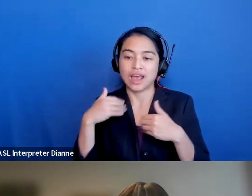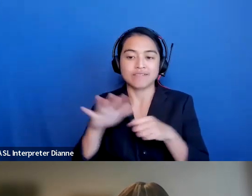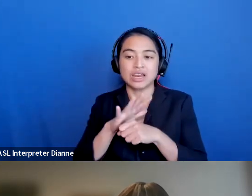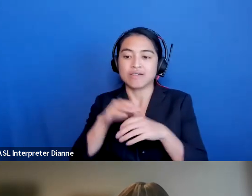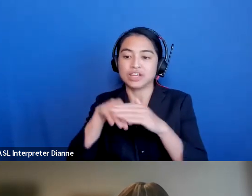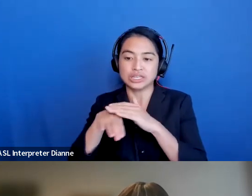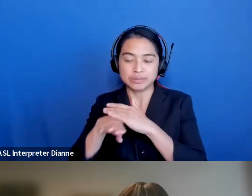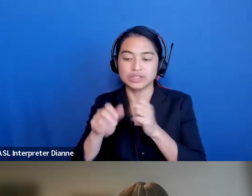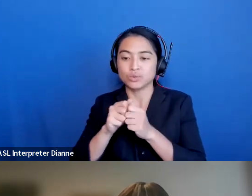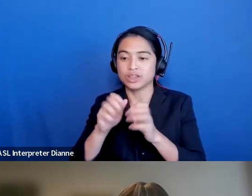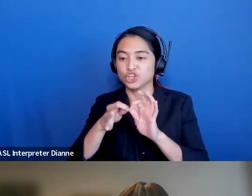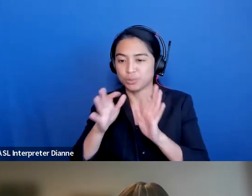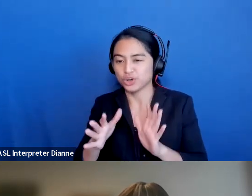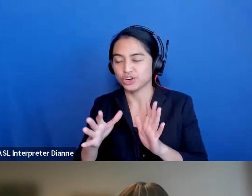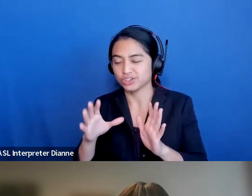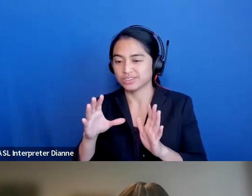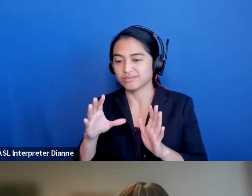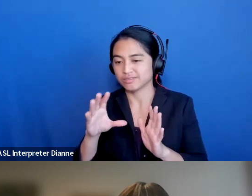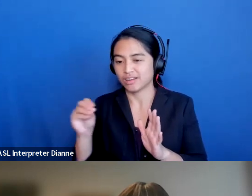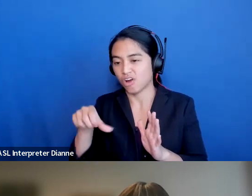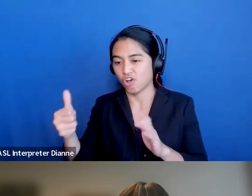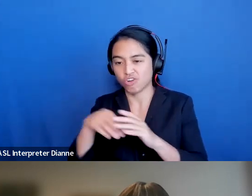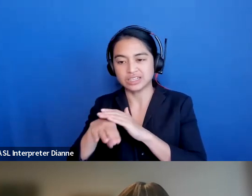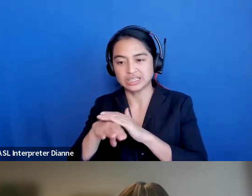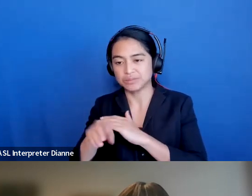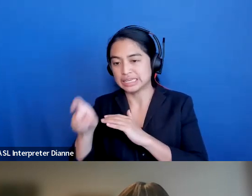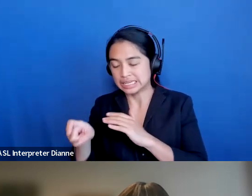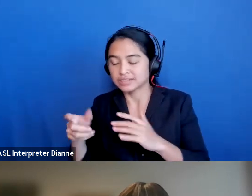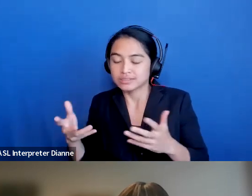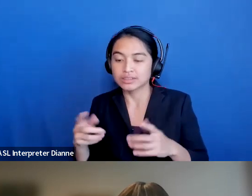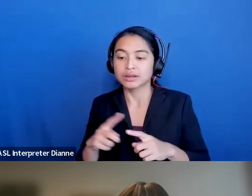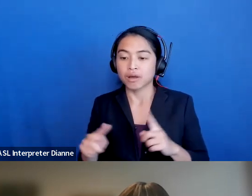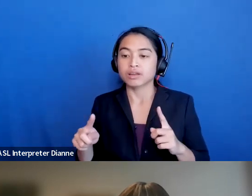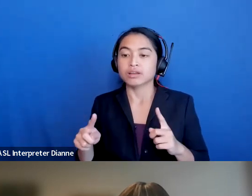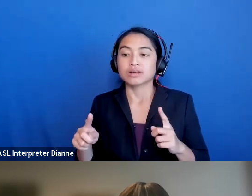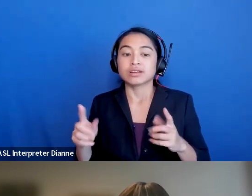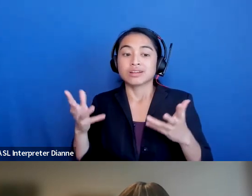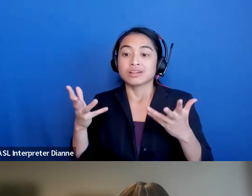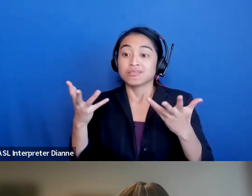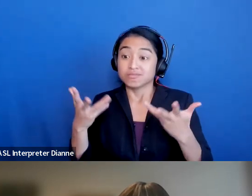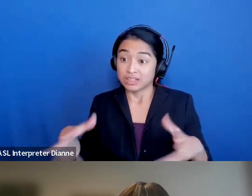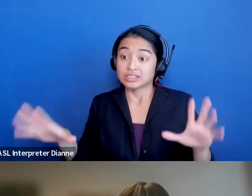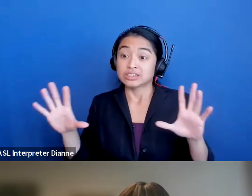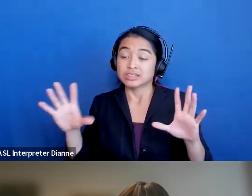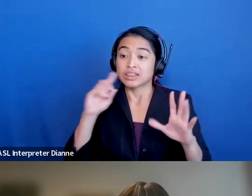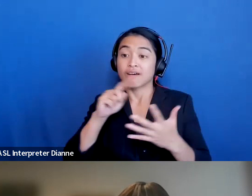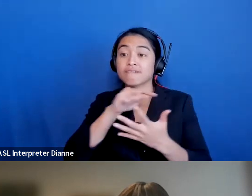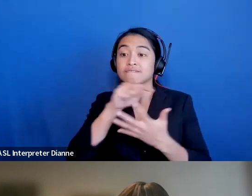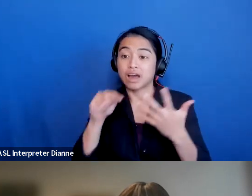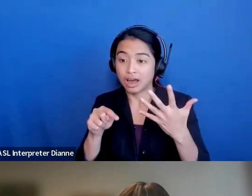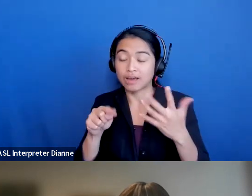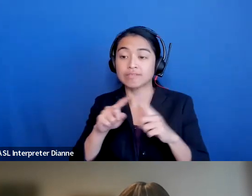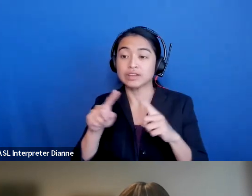the interpreters and such. But that basically concludes the 5